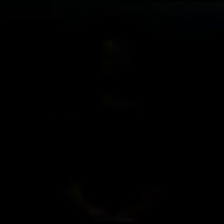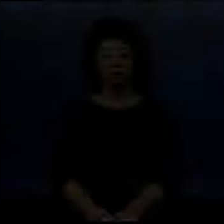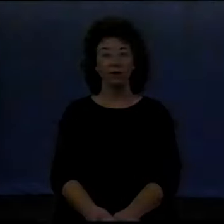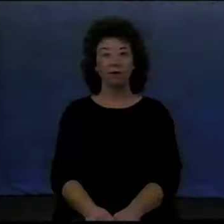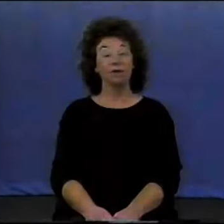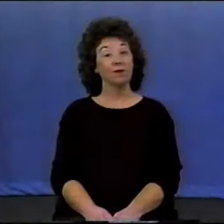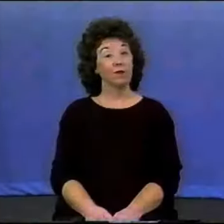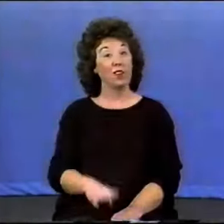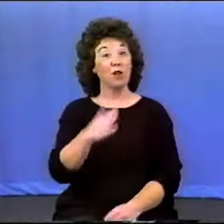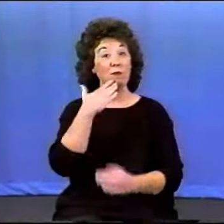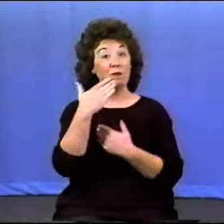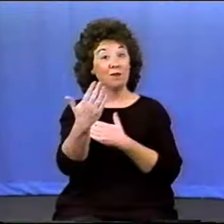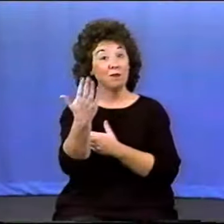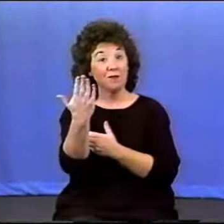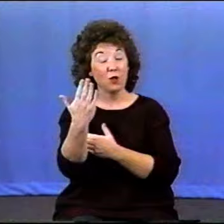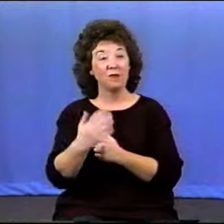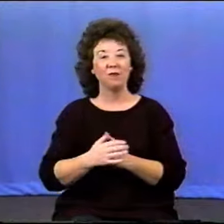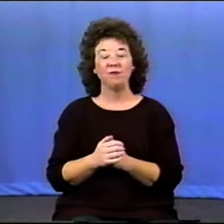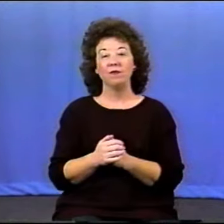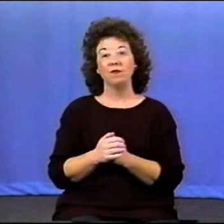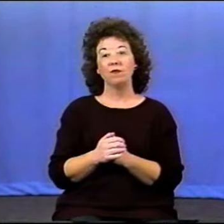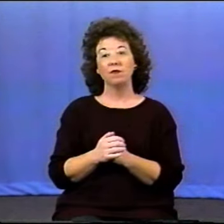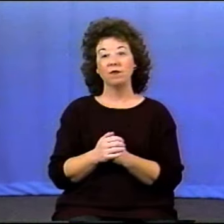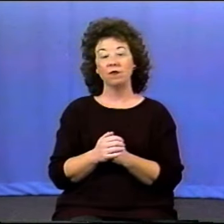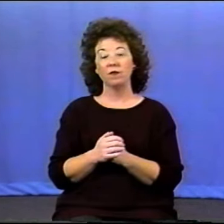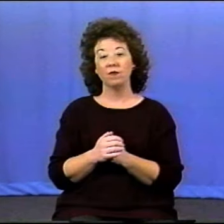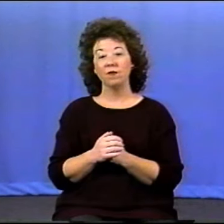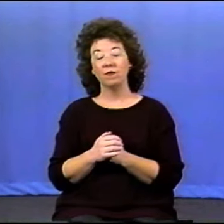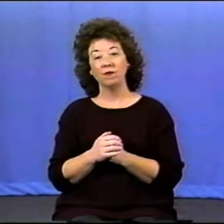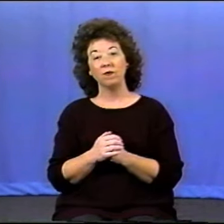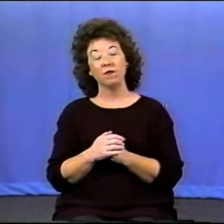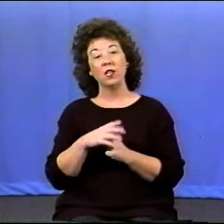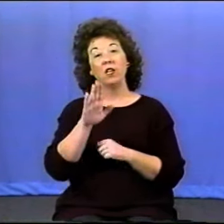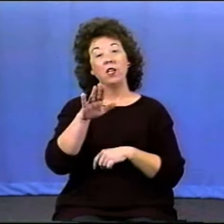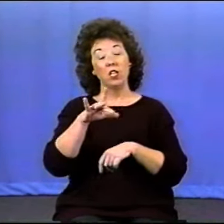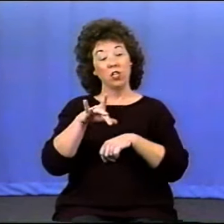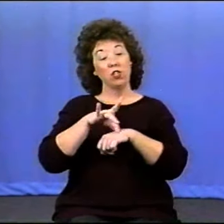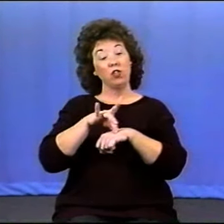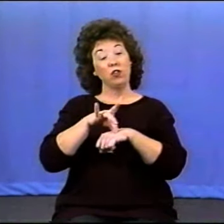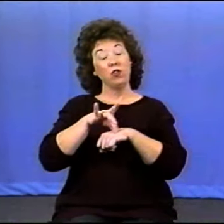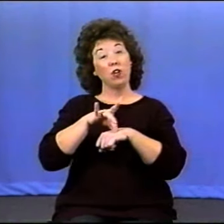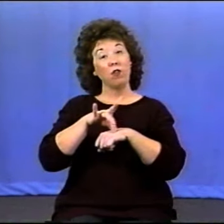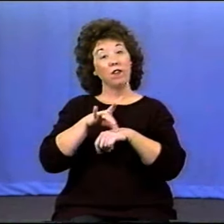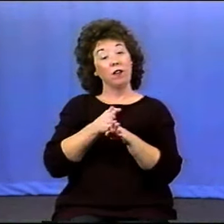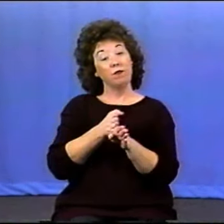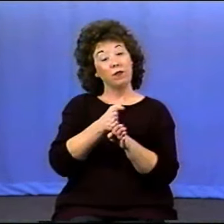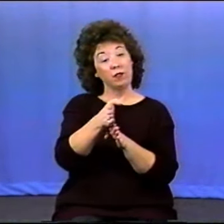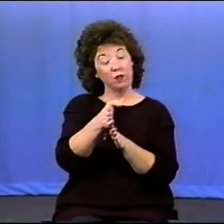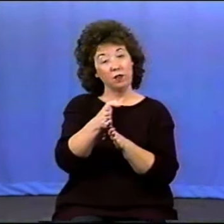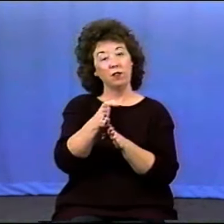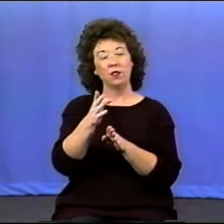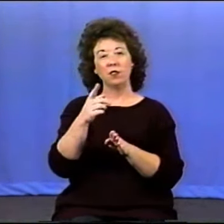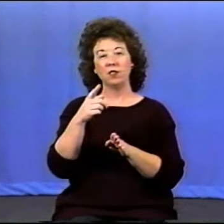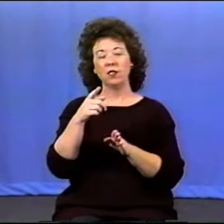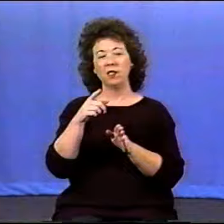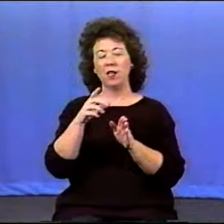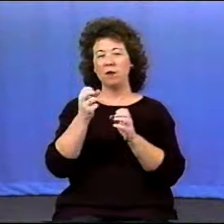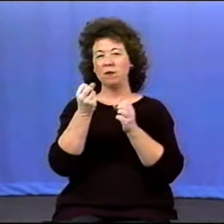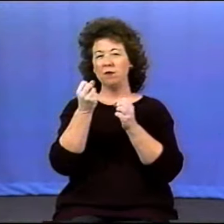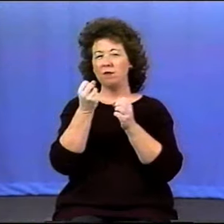Good morning. One of the key concepts in geographic thought that will get emphasized throughout the course is the notion